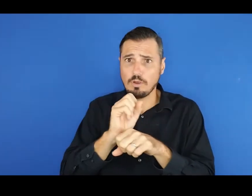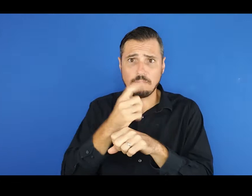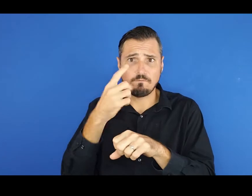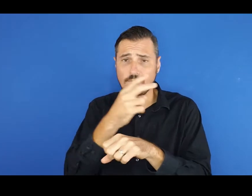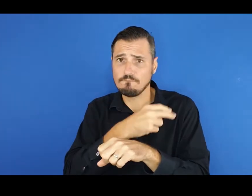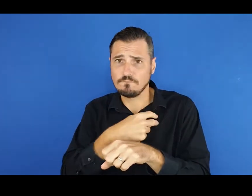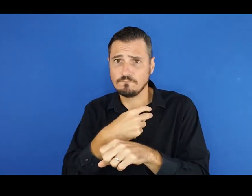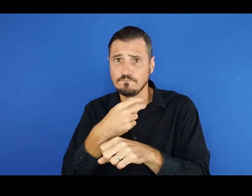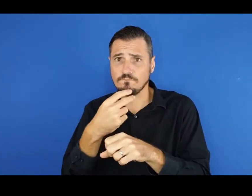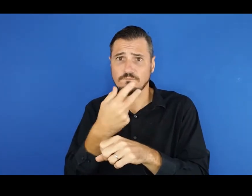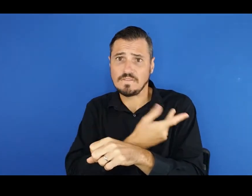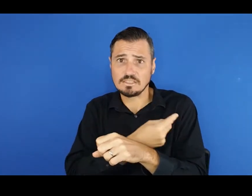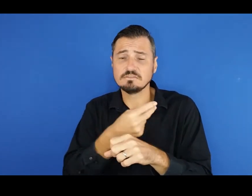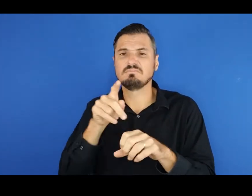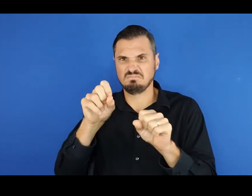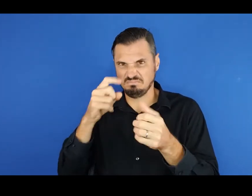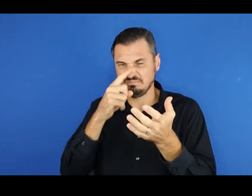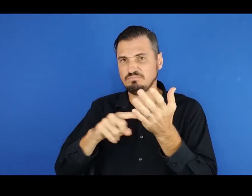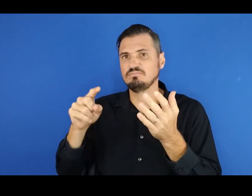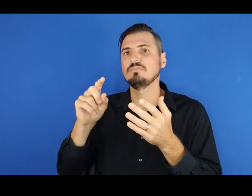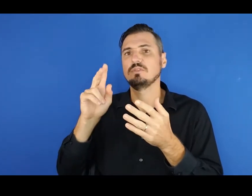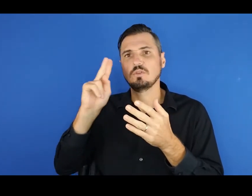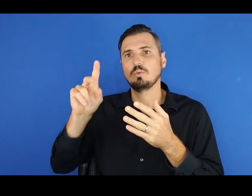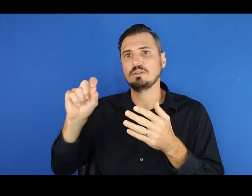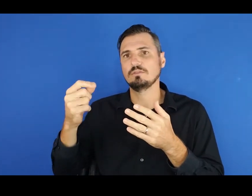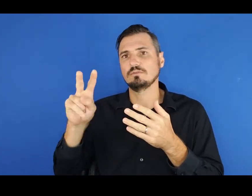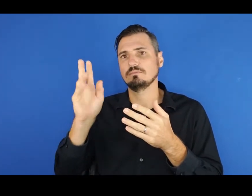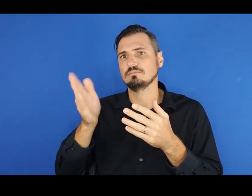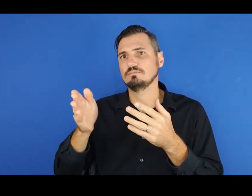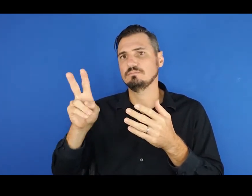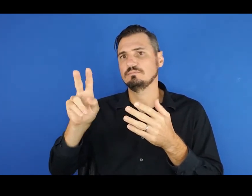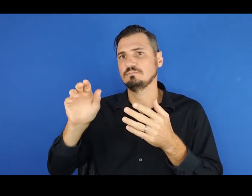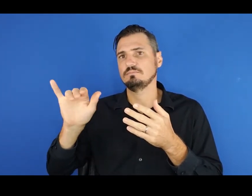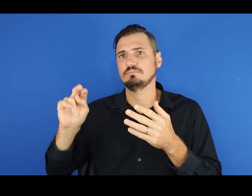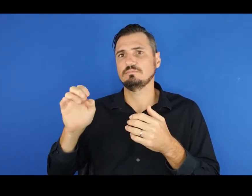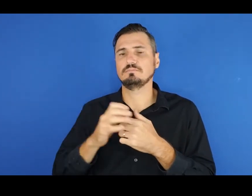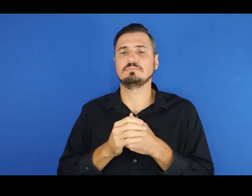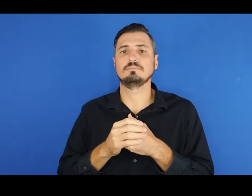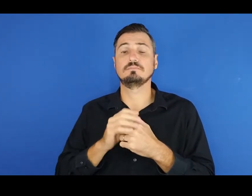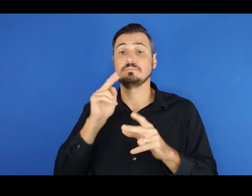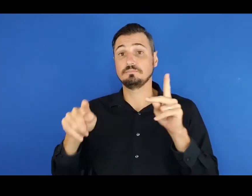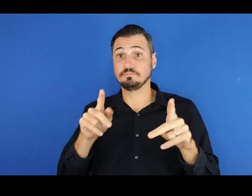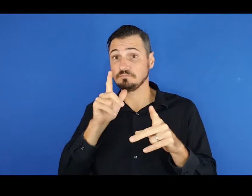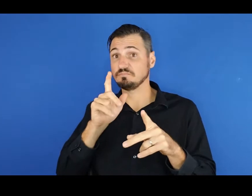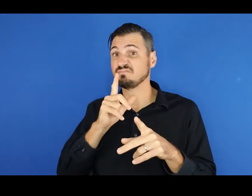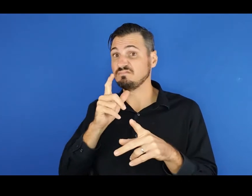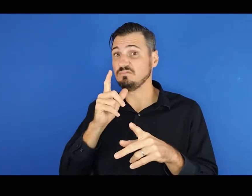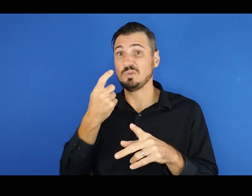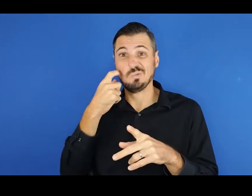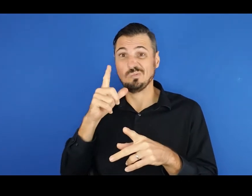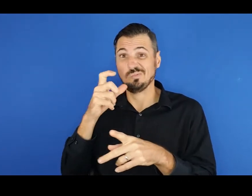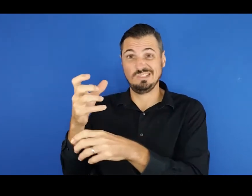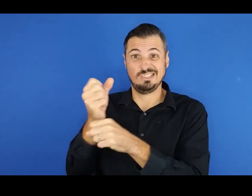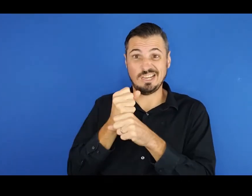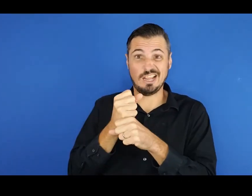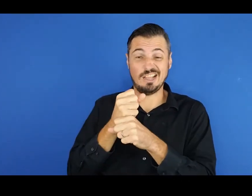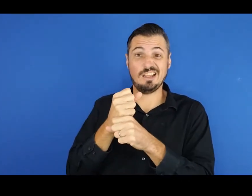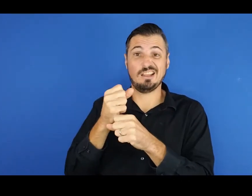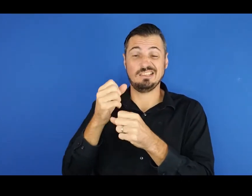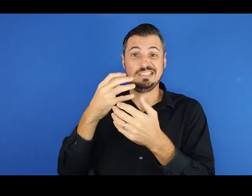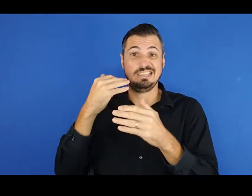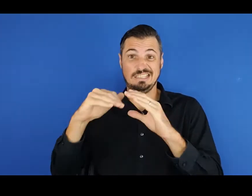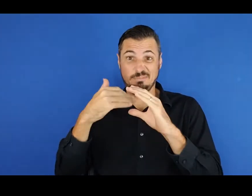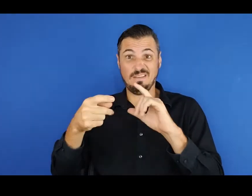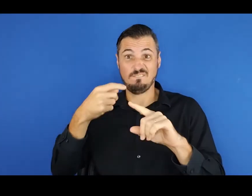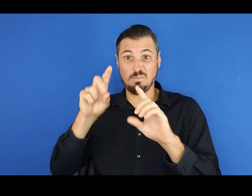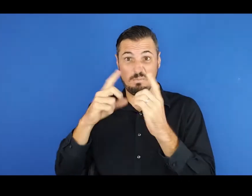kauai.gov/vaccine. Residents who previously received an email from the Department of Health telling them how to register are still eligible.